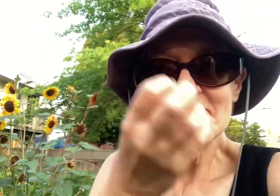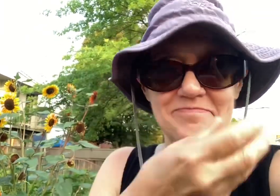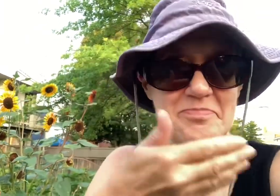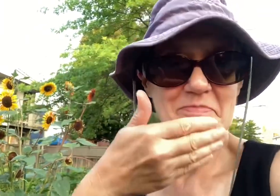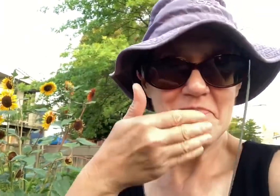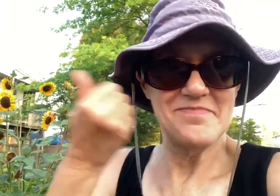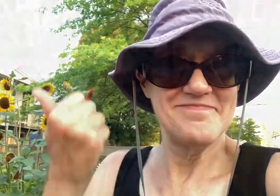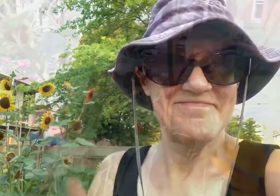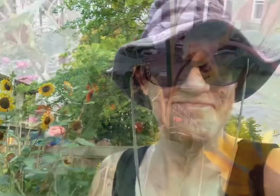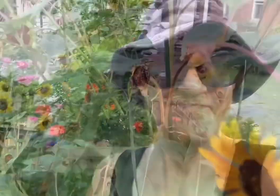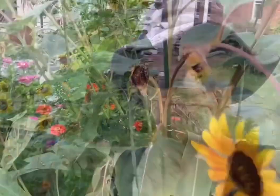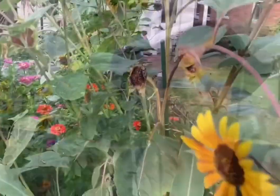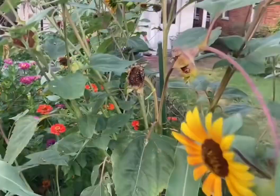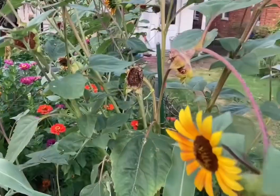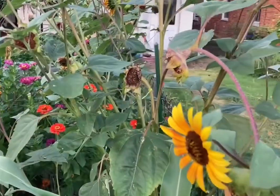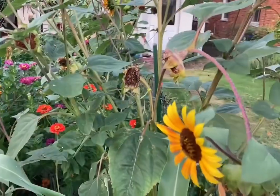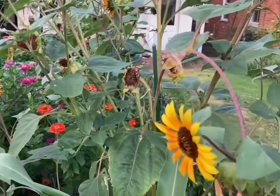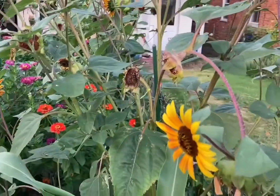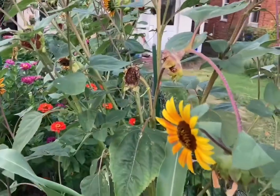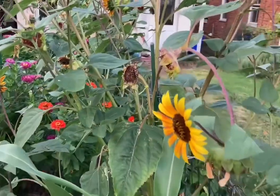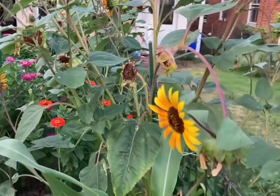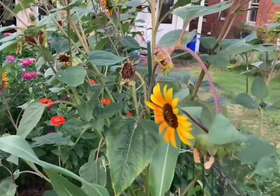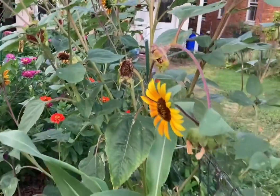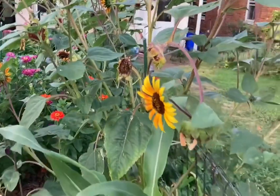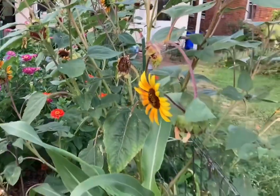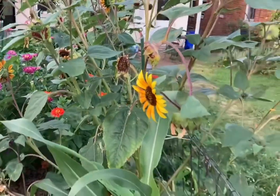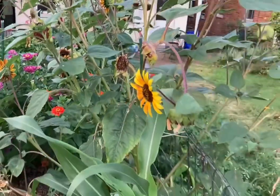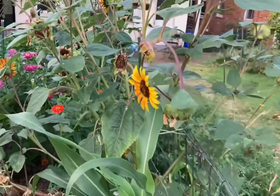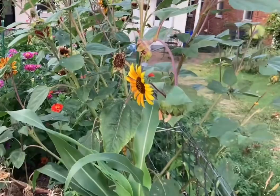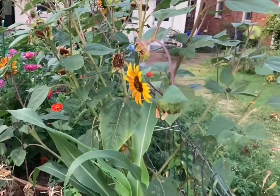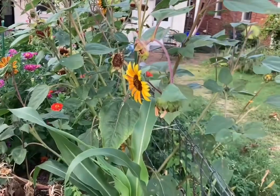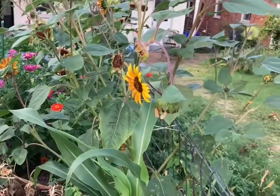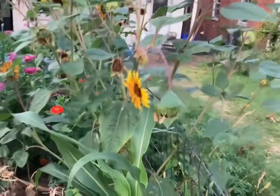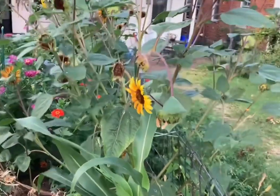because the plant hasn't gone to seed yet and it'll make more blossoms.